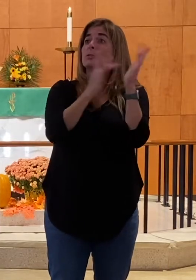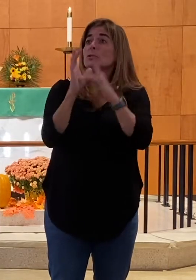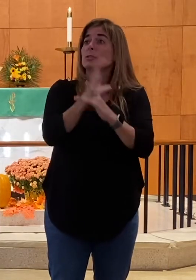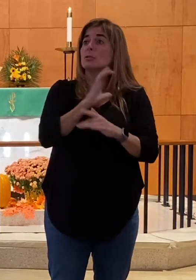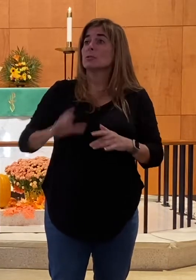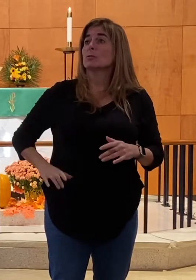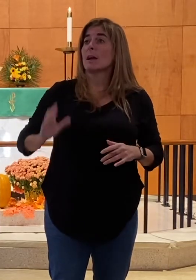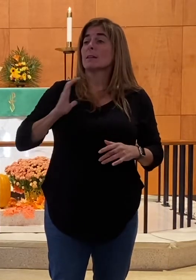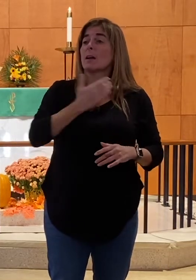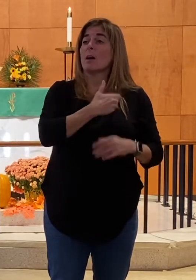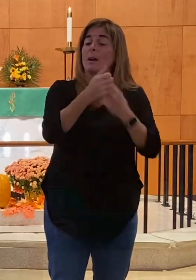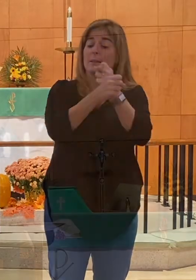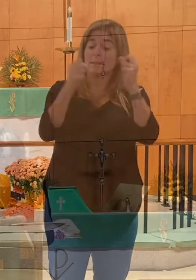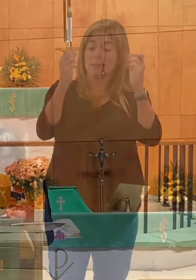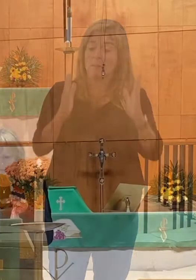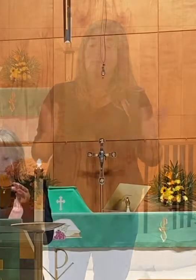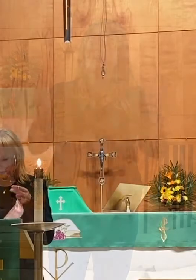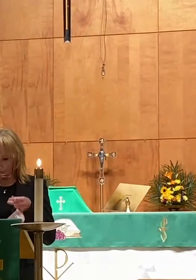Savior and Lord.